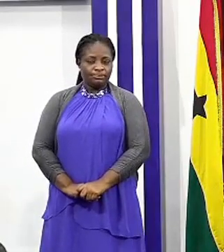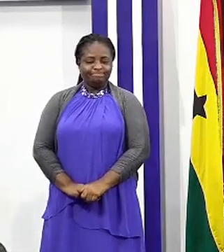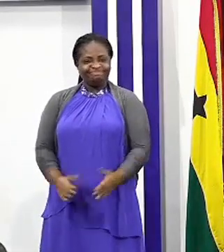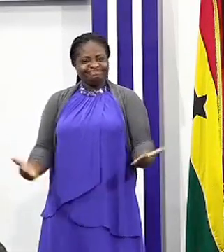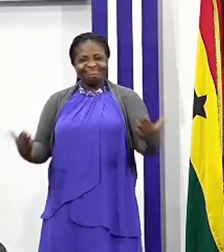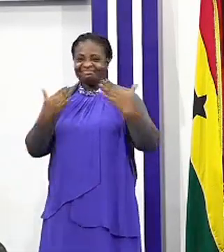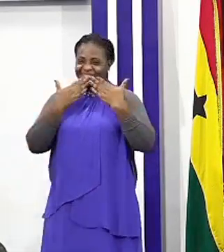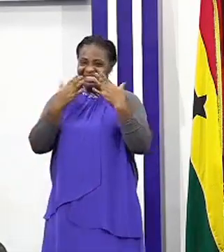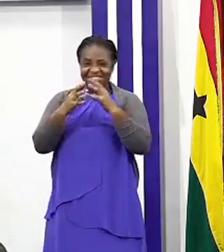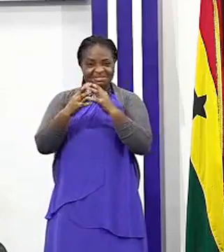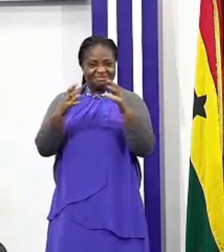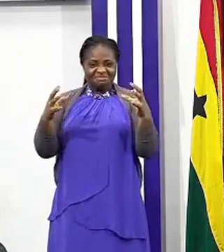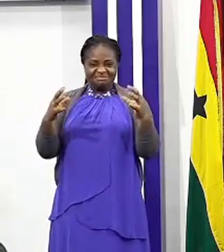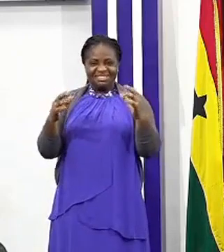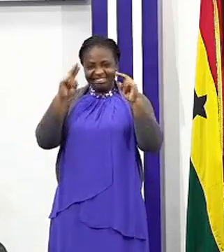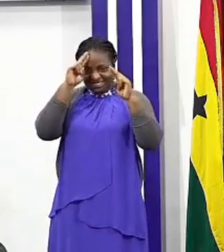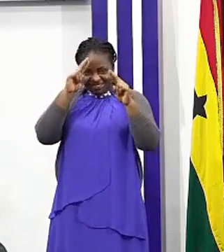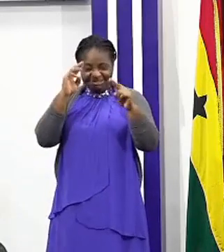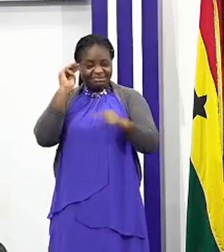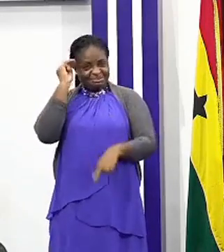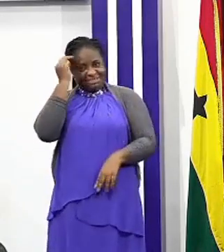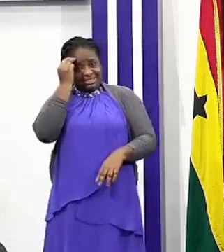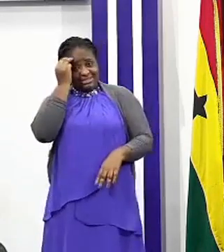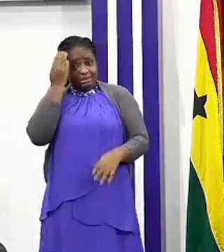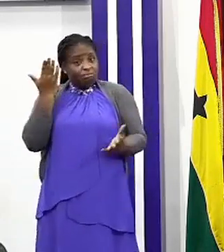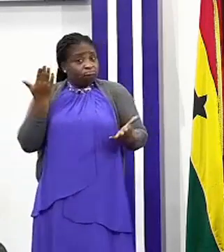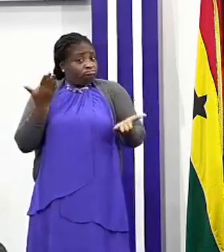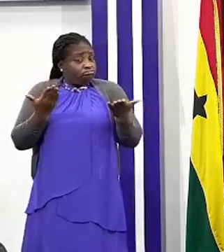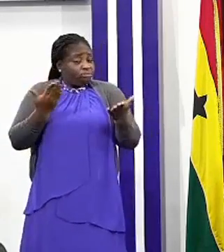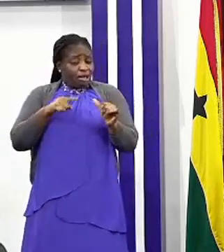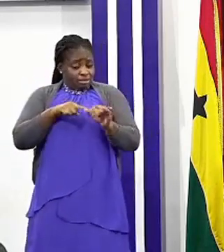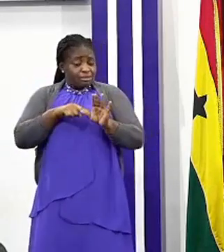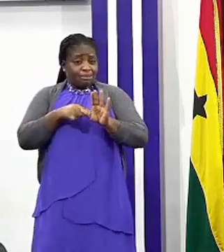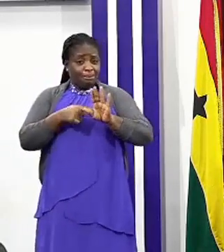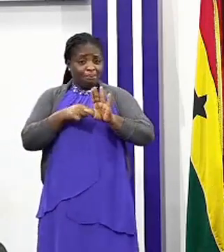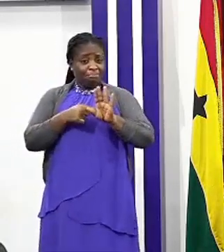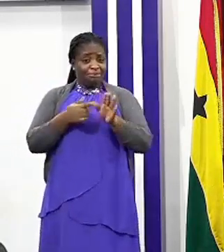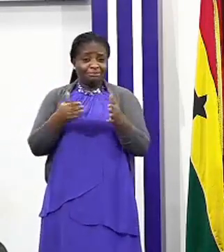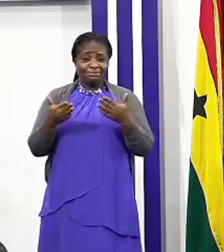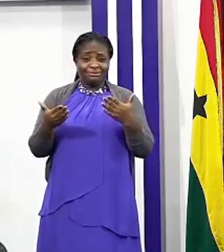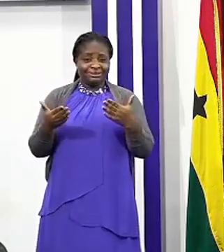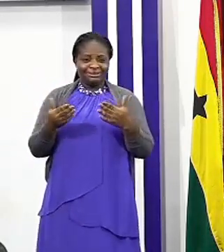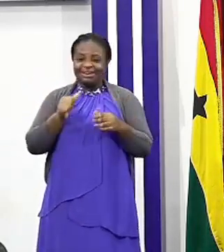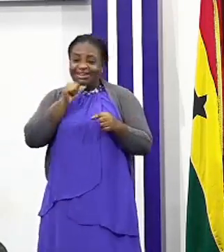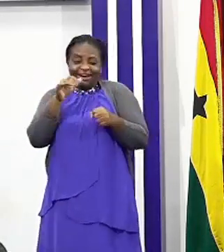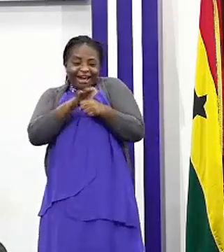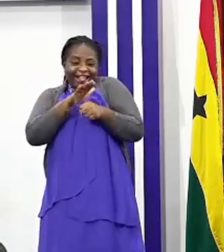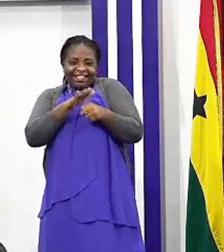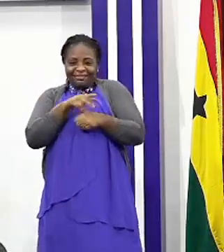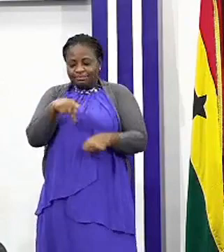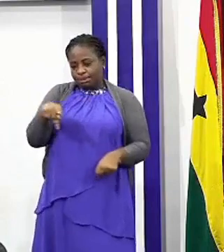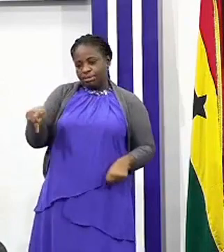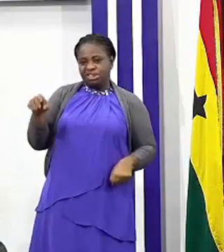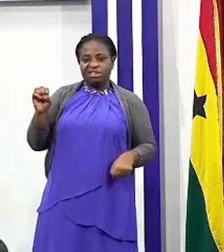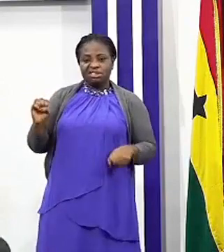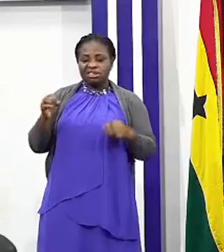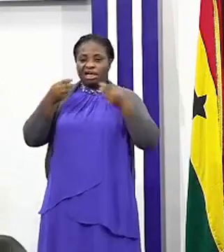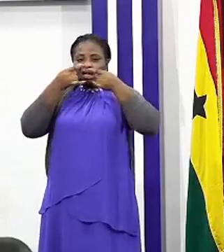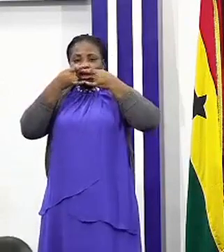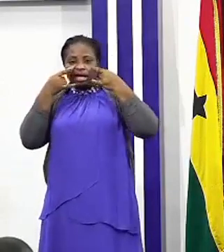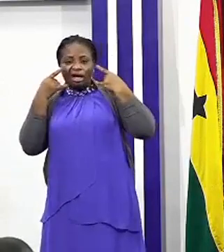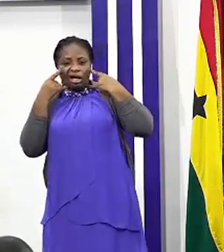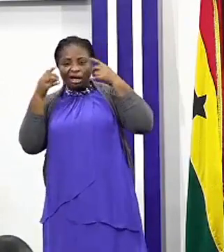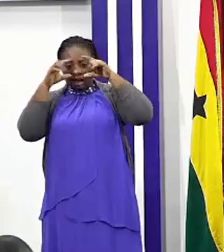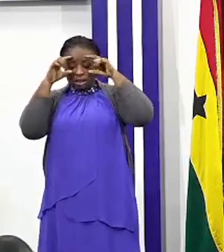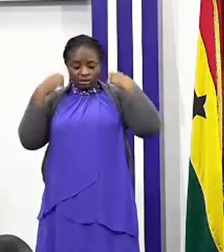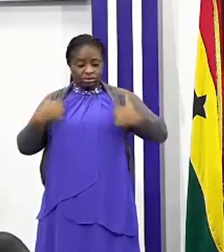Thank you very much, Honorable Minister. Maybe I'll start with the insufficient PPEs. As